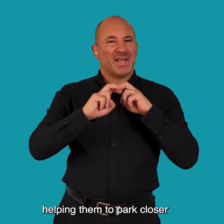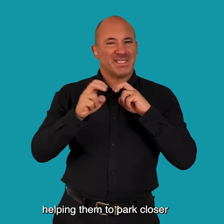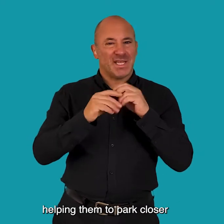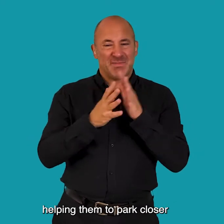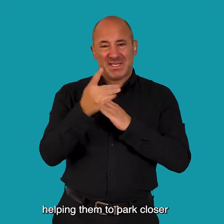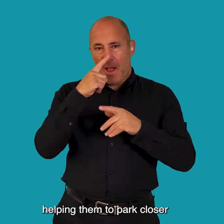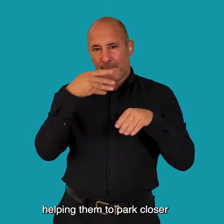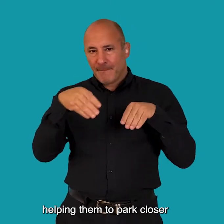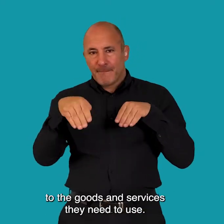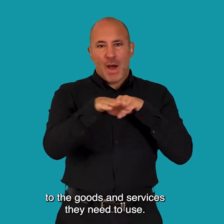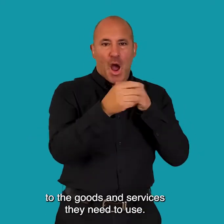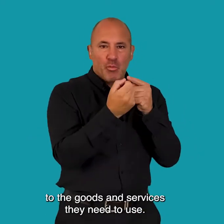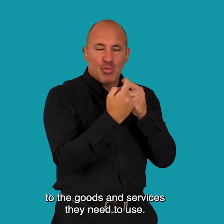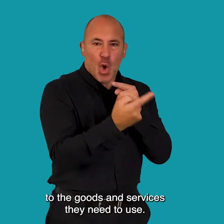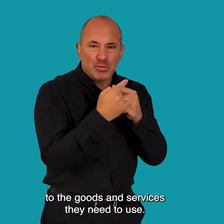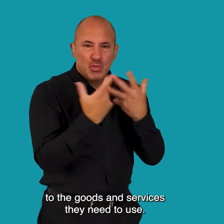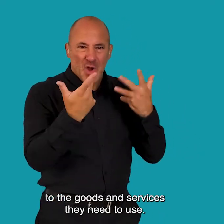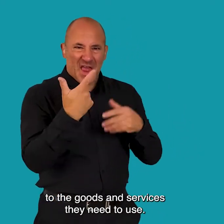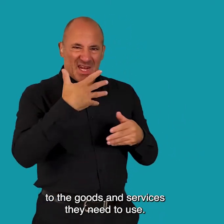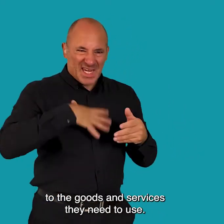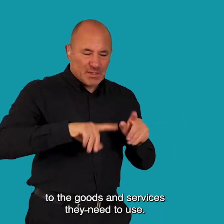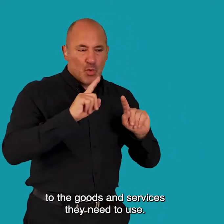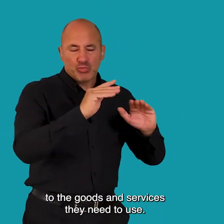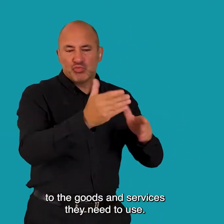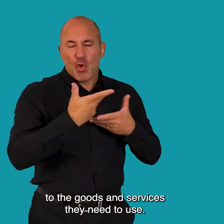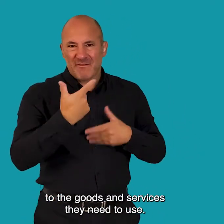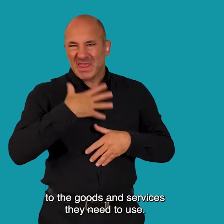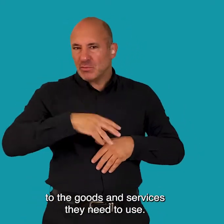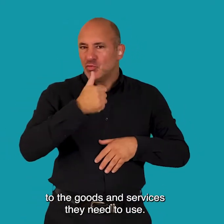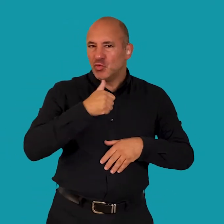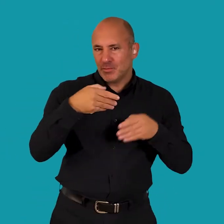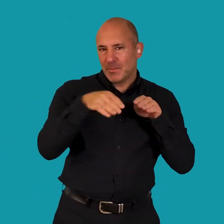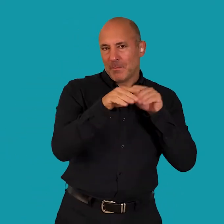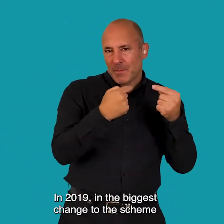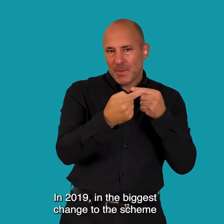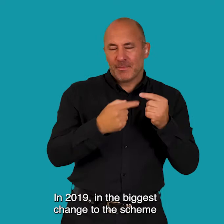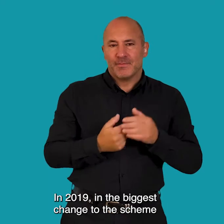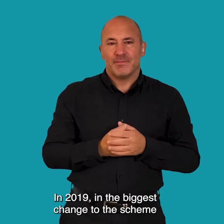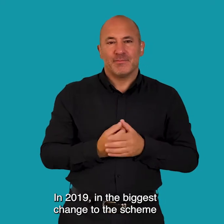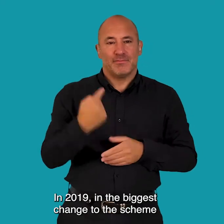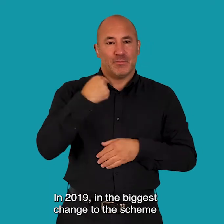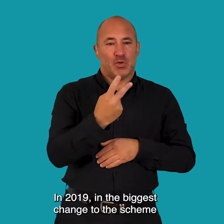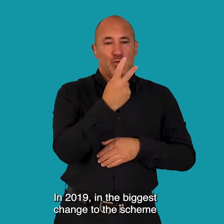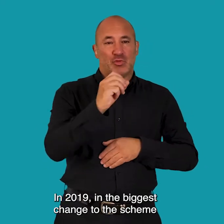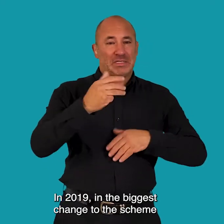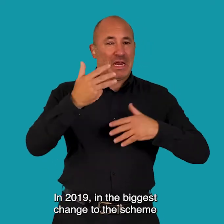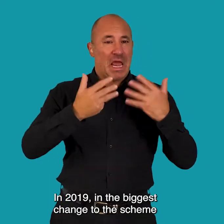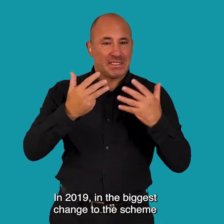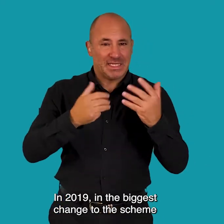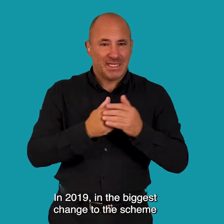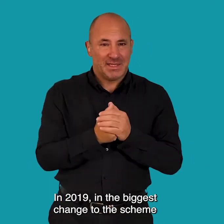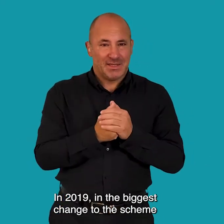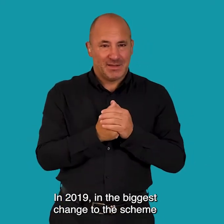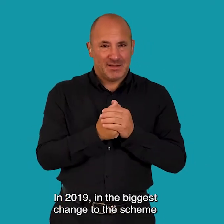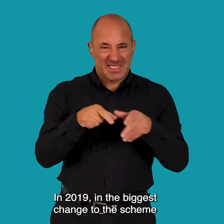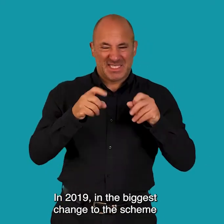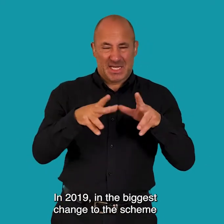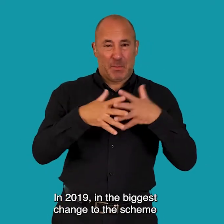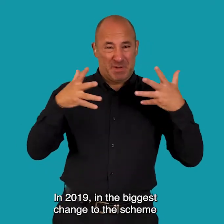them to park closer to the goods and services they need to use. In 2019, in the biggest change to the